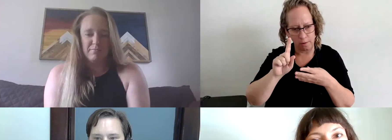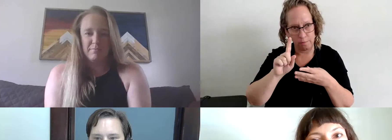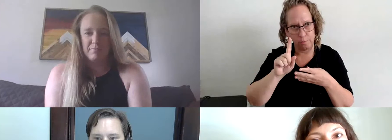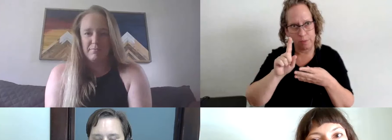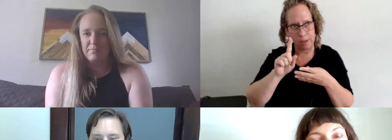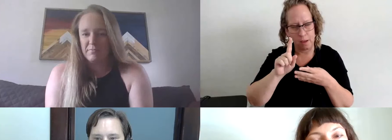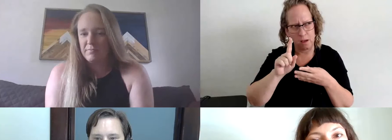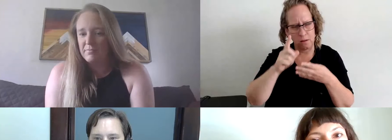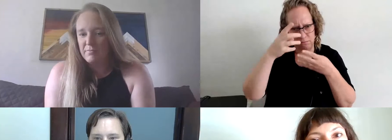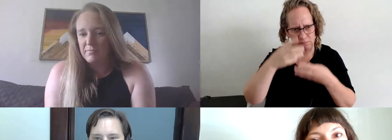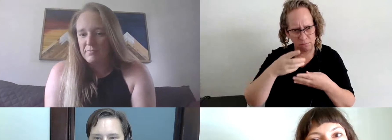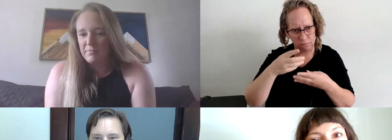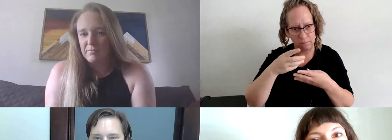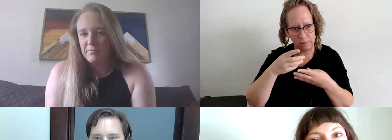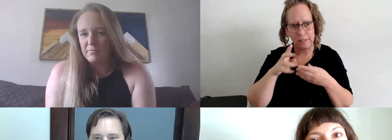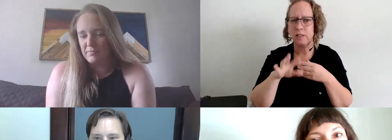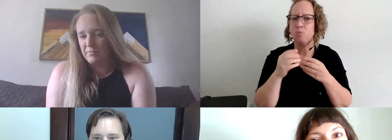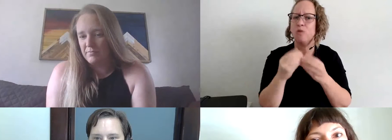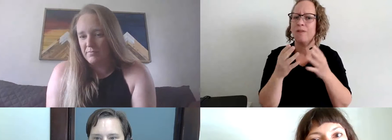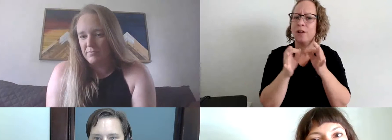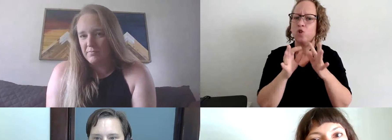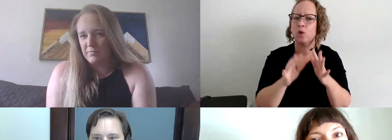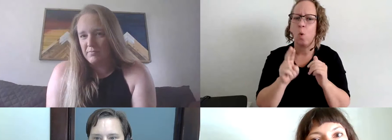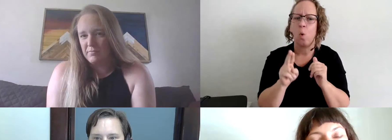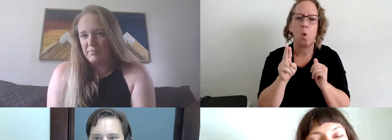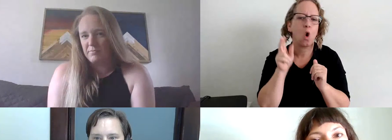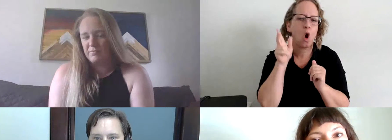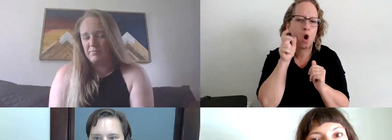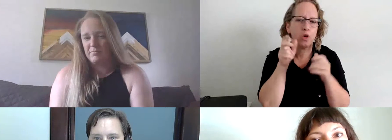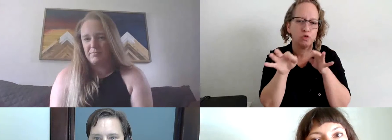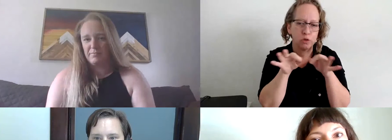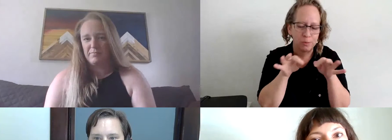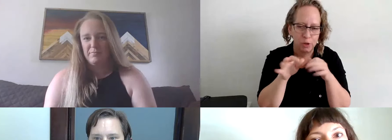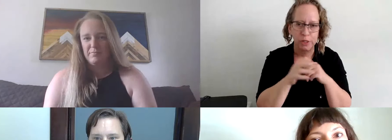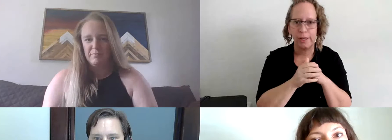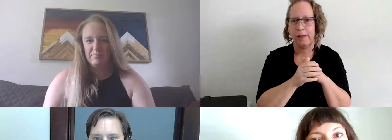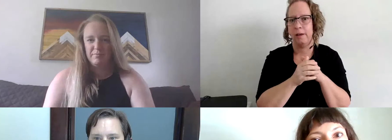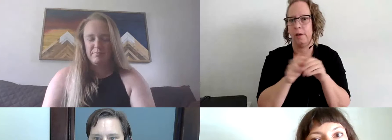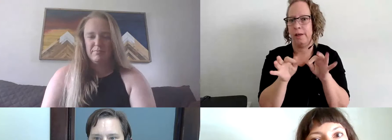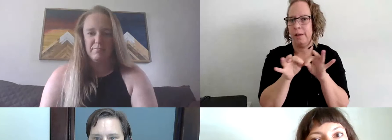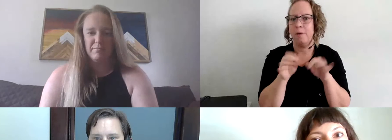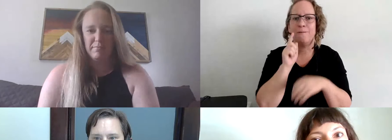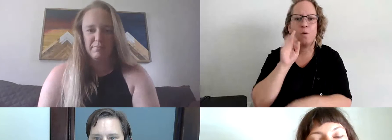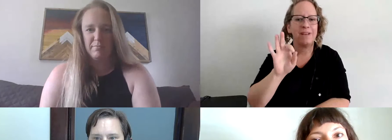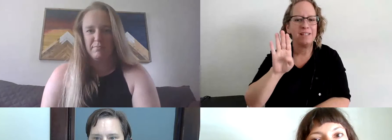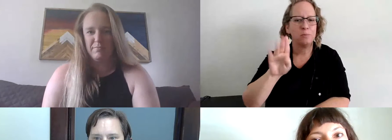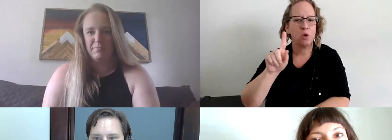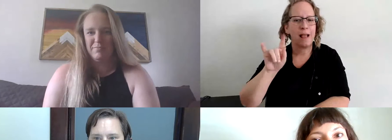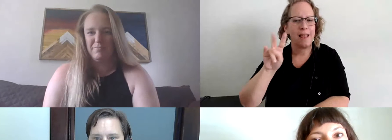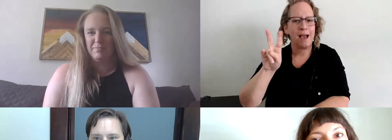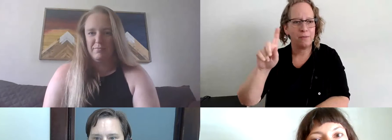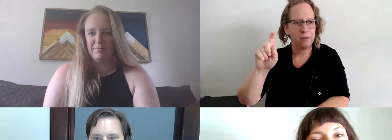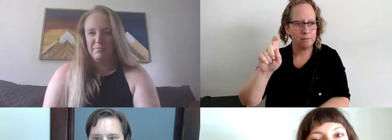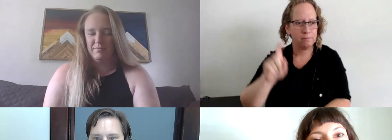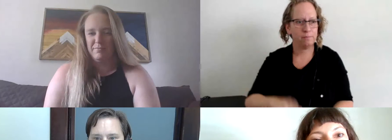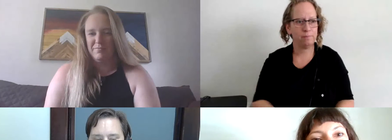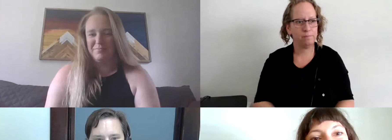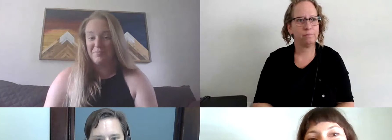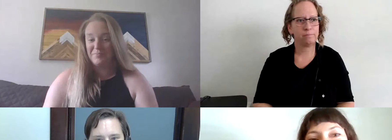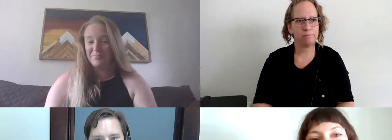provide an interpreter or audio description or captioning services for Facebook Live?